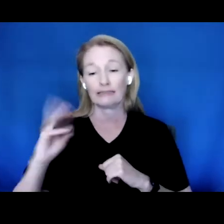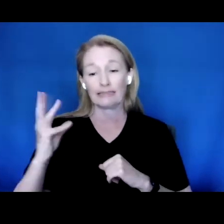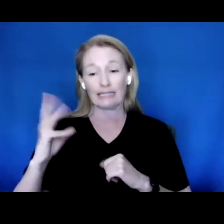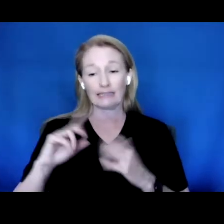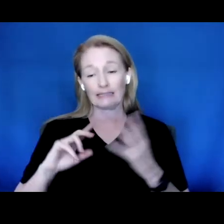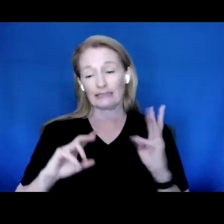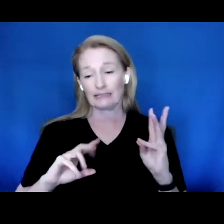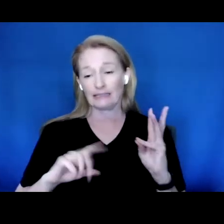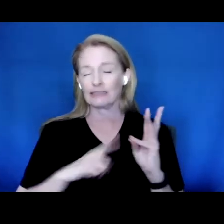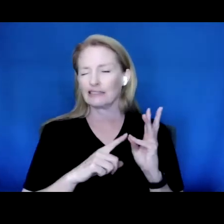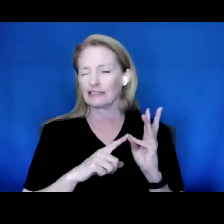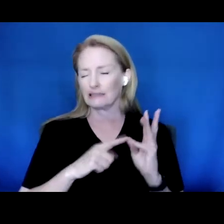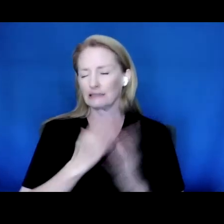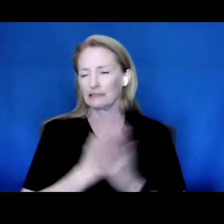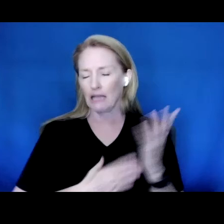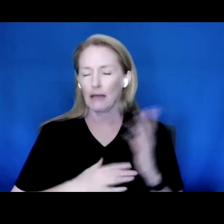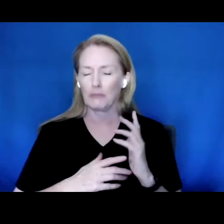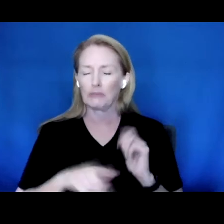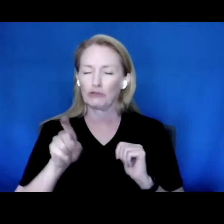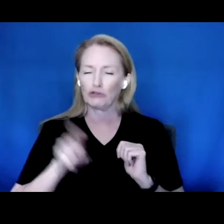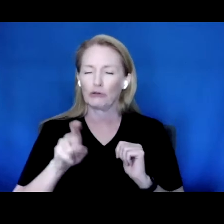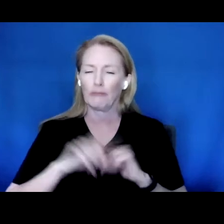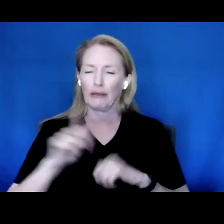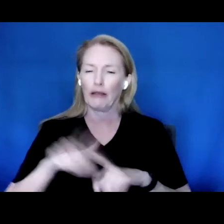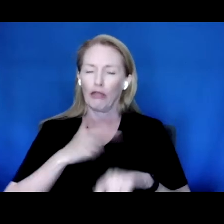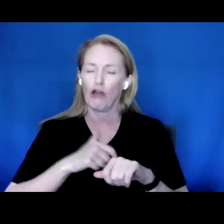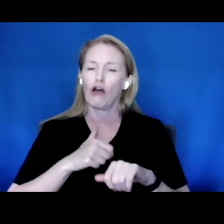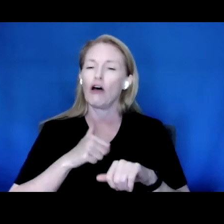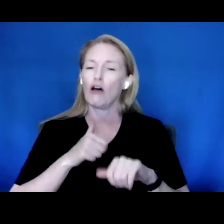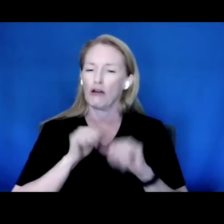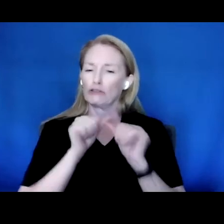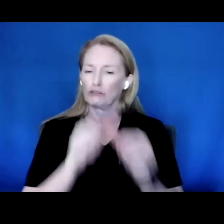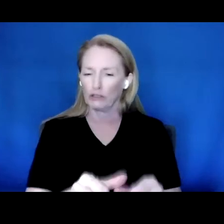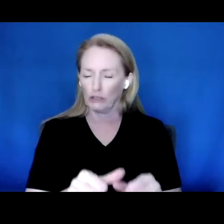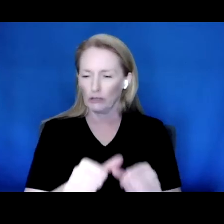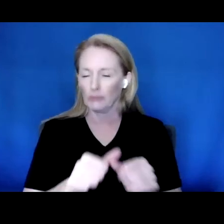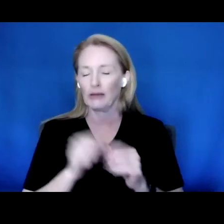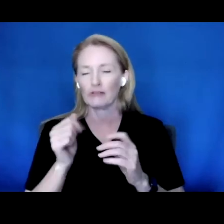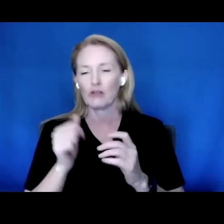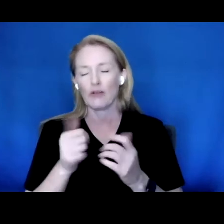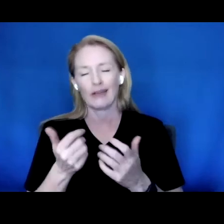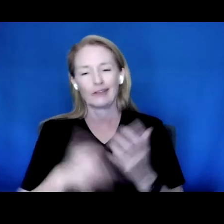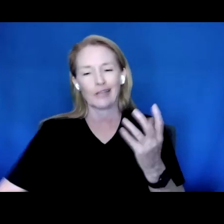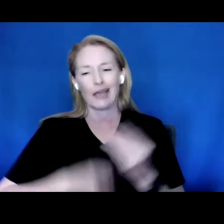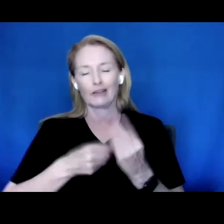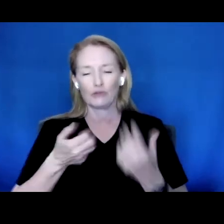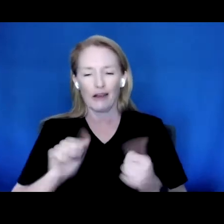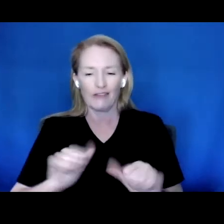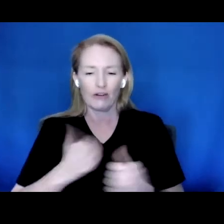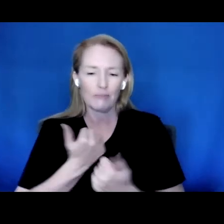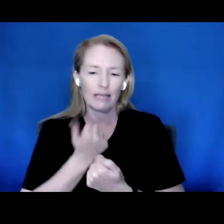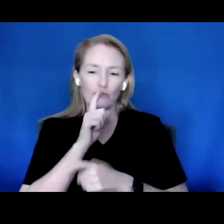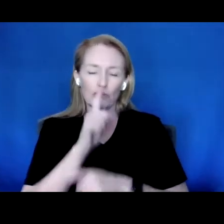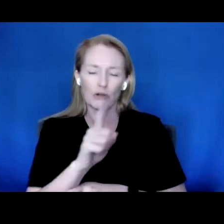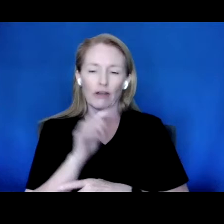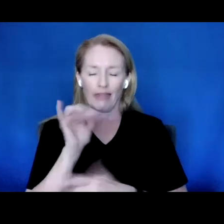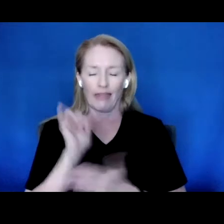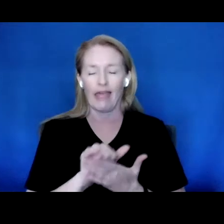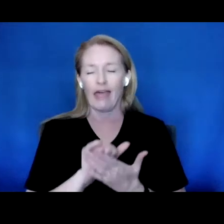long-term. So there's extra effort in this step to ensure that community stakeholders and partners still